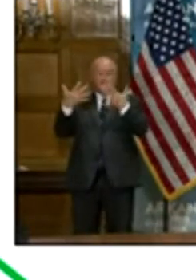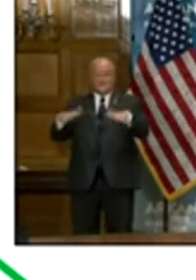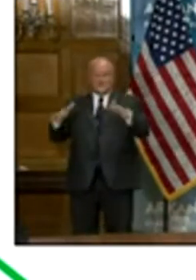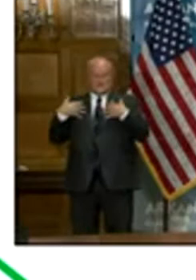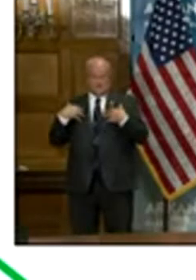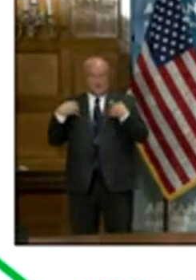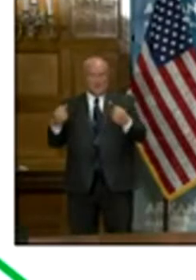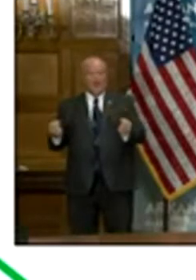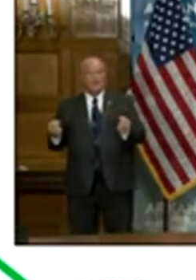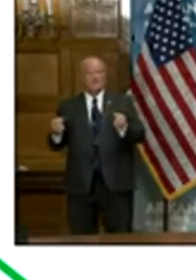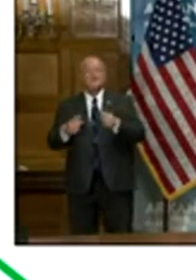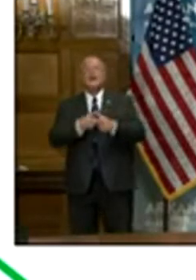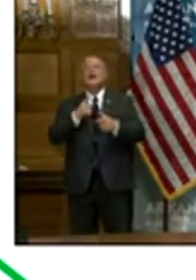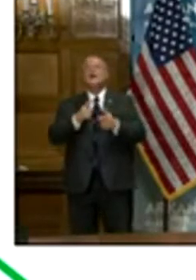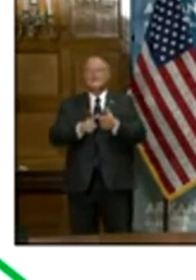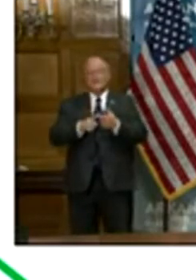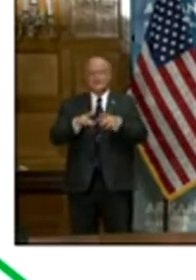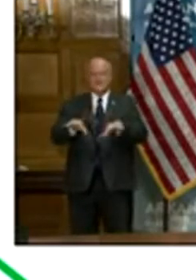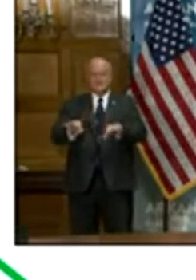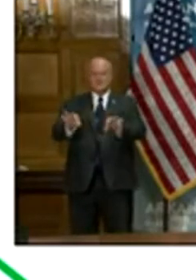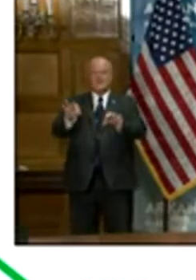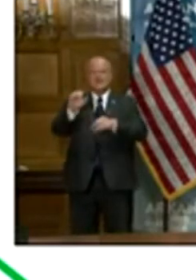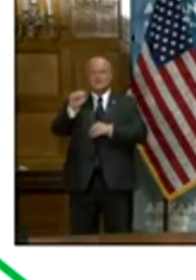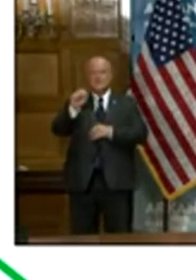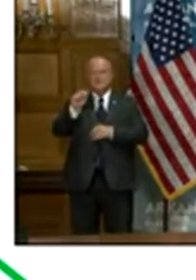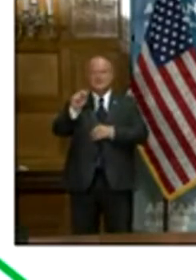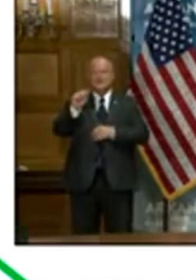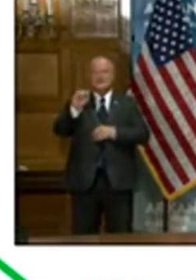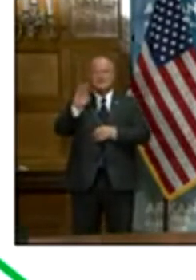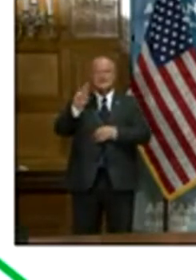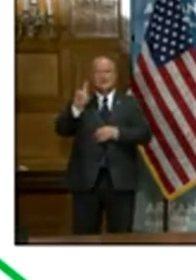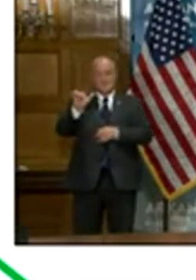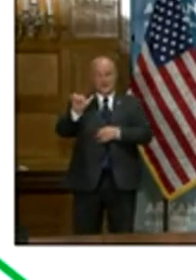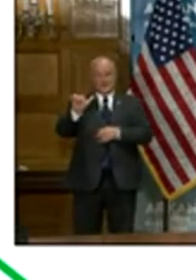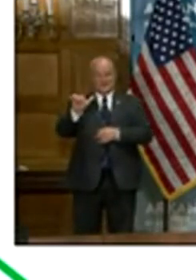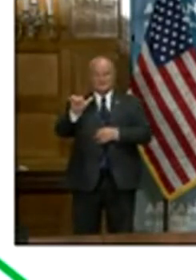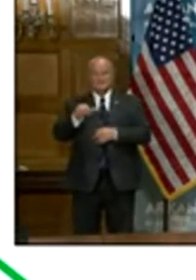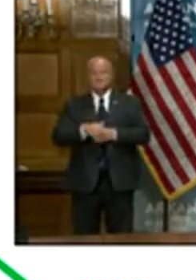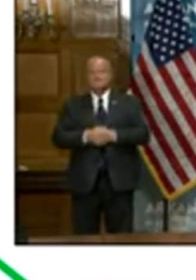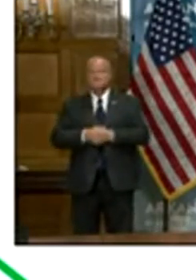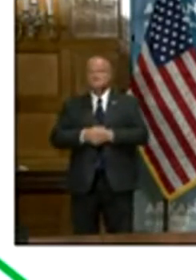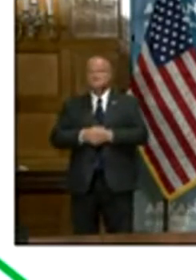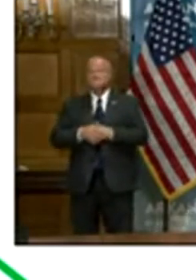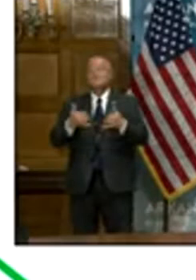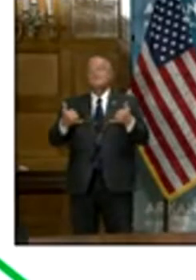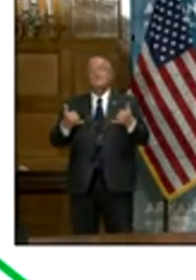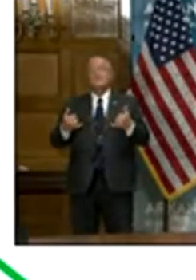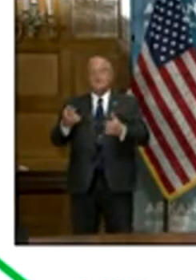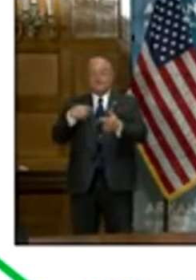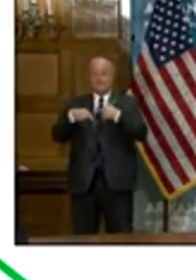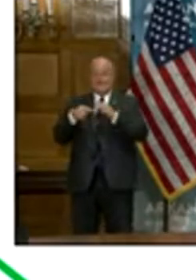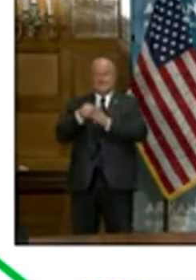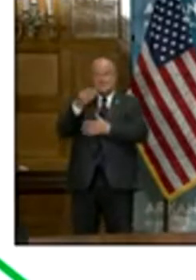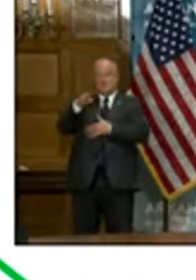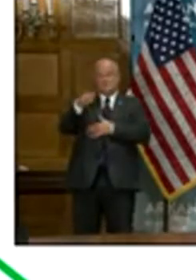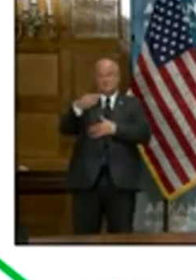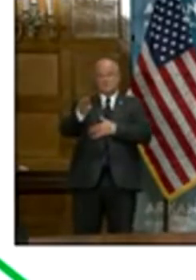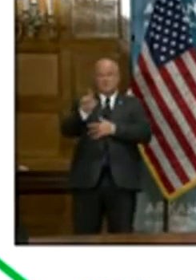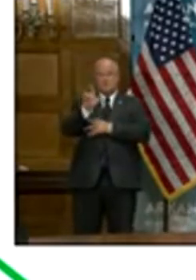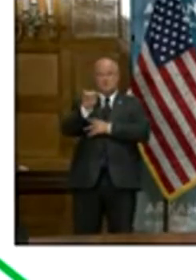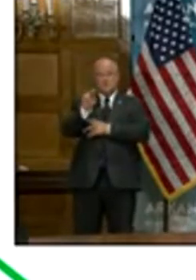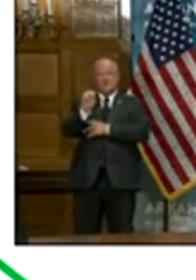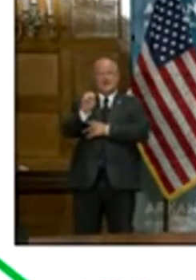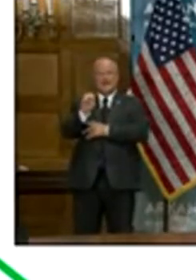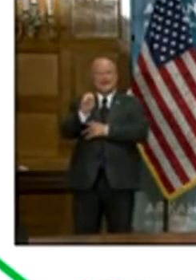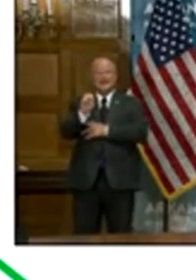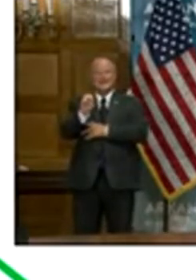someone's recovered, then you're likely to pick up the antibody on that test. Now, coming back to this blue line,